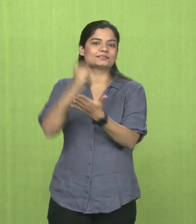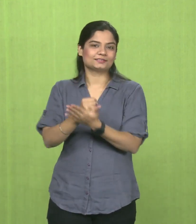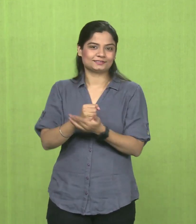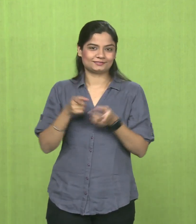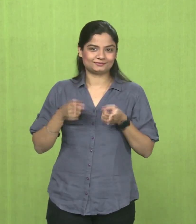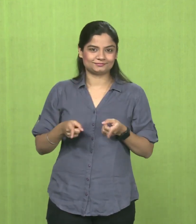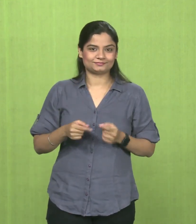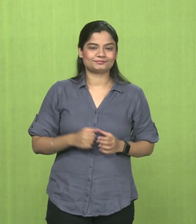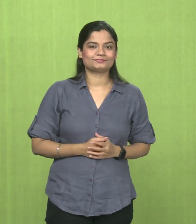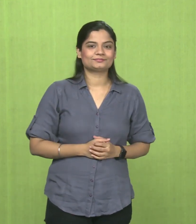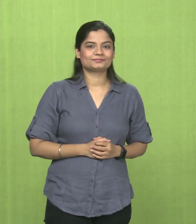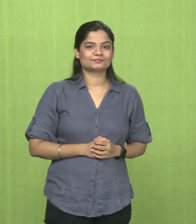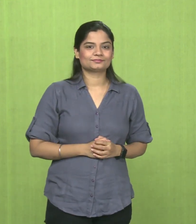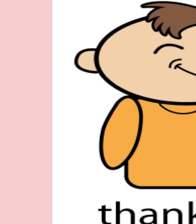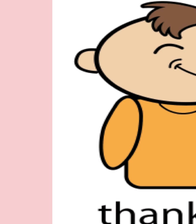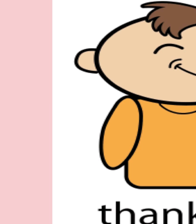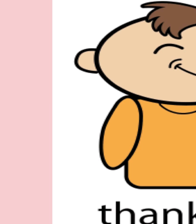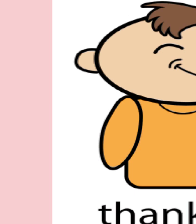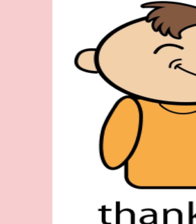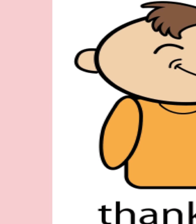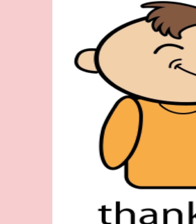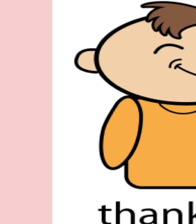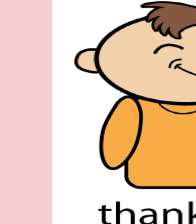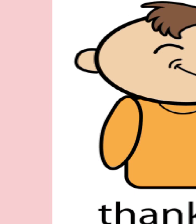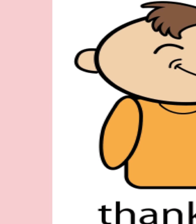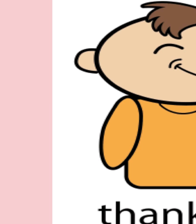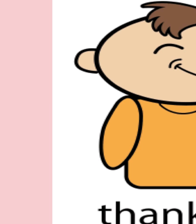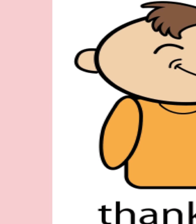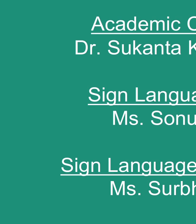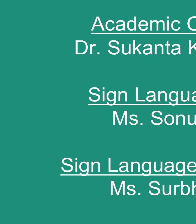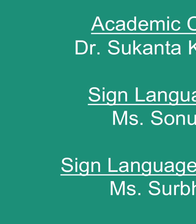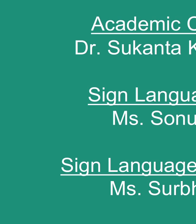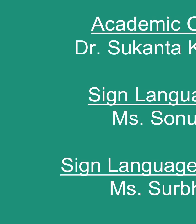is what is decision making. Thank you.